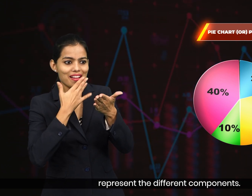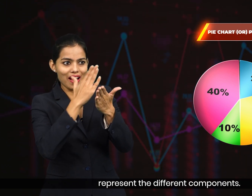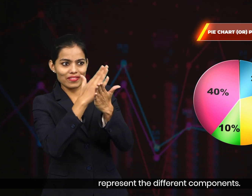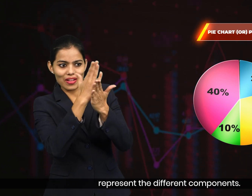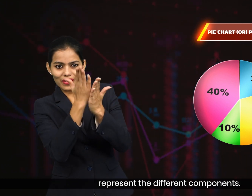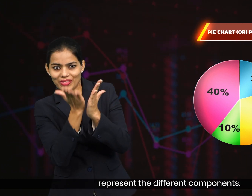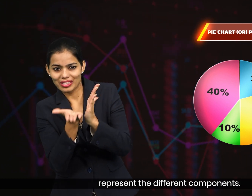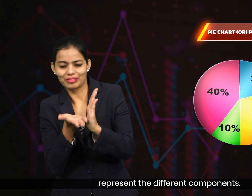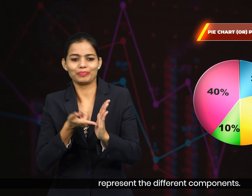components.